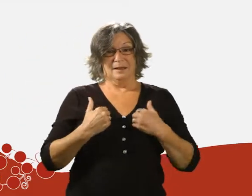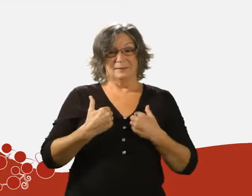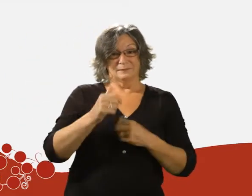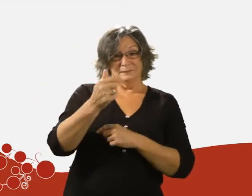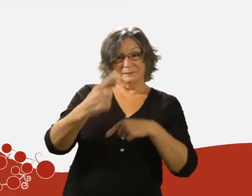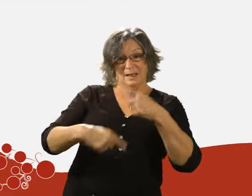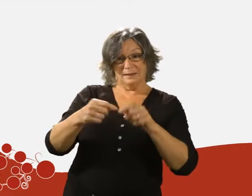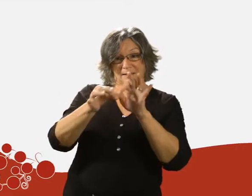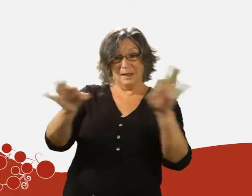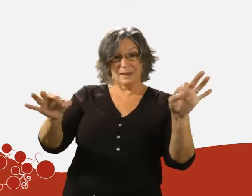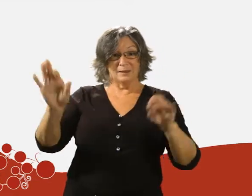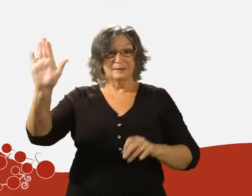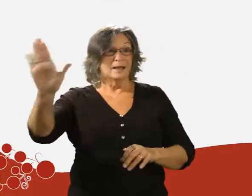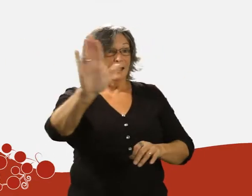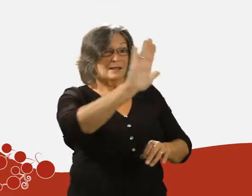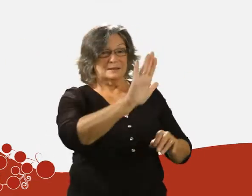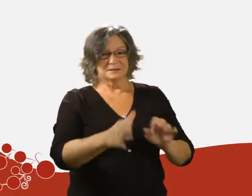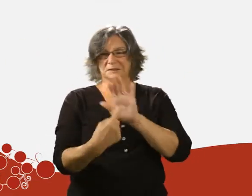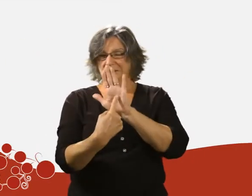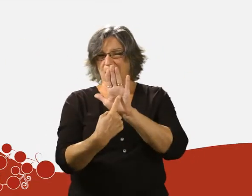Other countries have their own sign language.